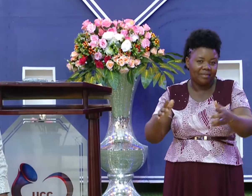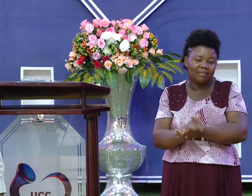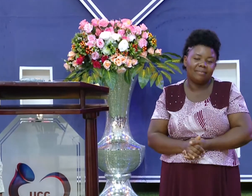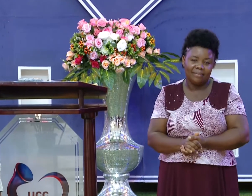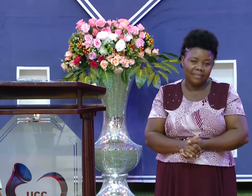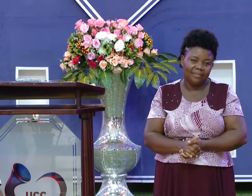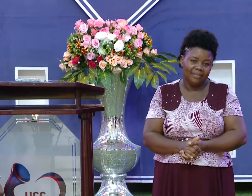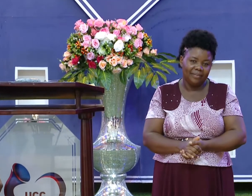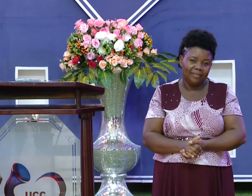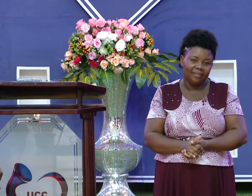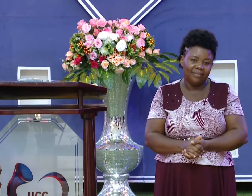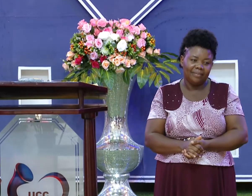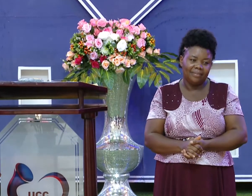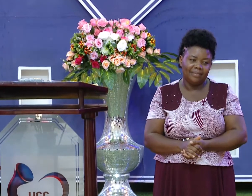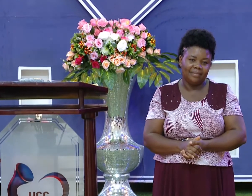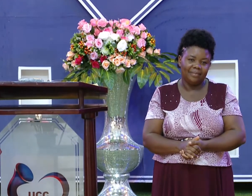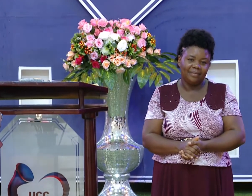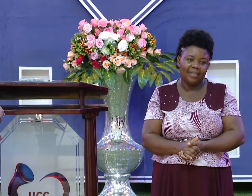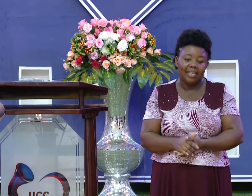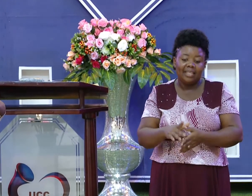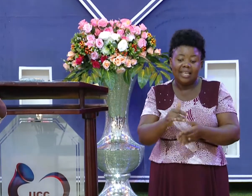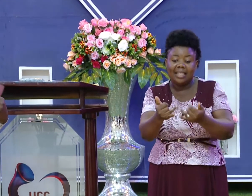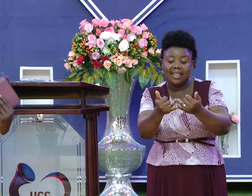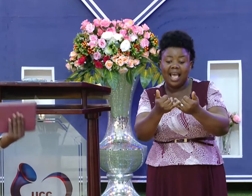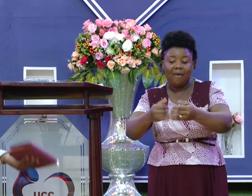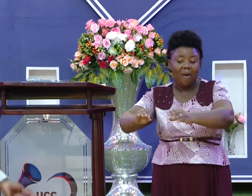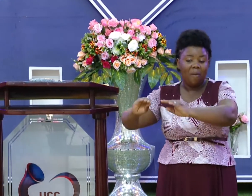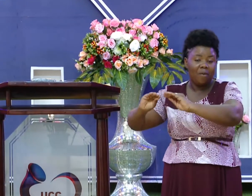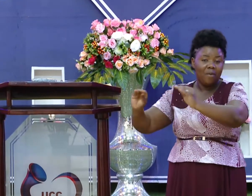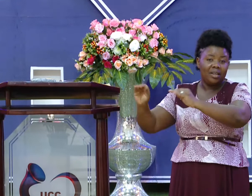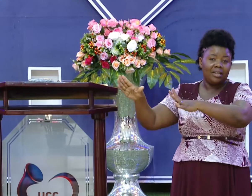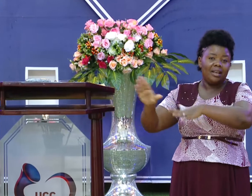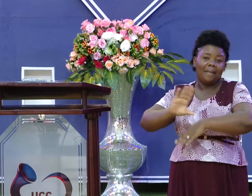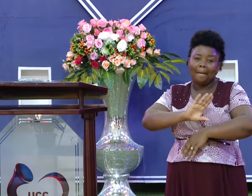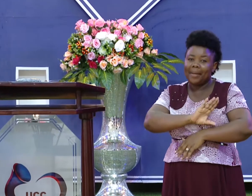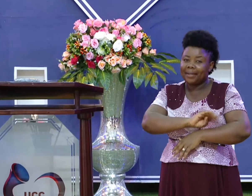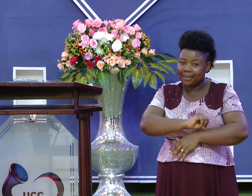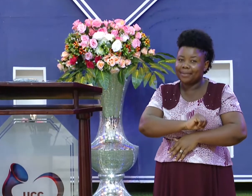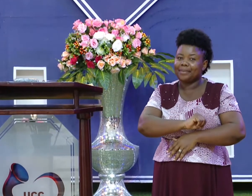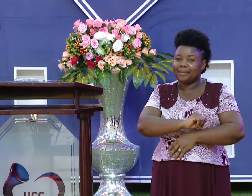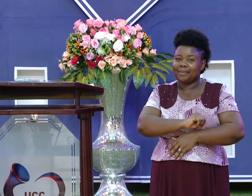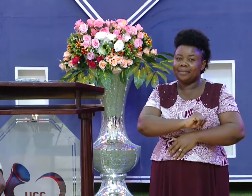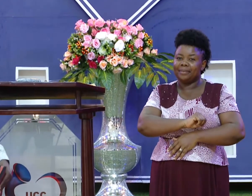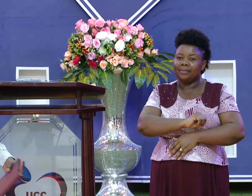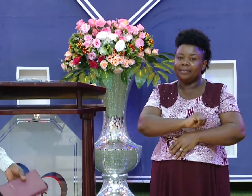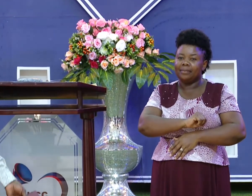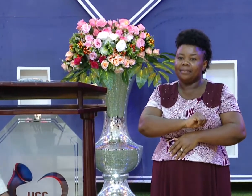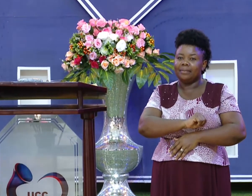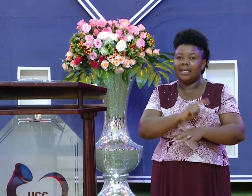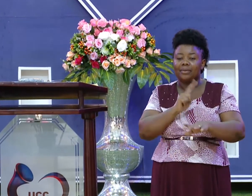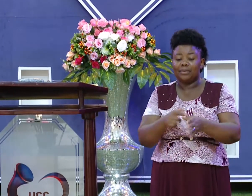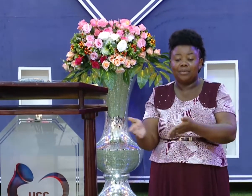days. She steps on the brakes. Anjigirizo kugumikiriza. She's training me to be patient.